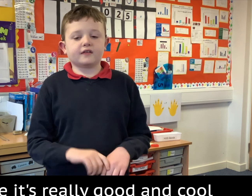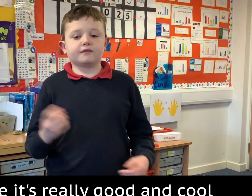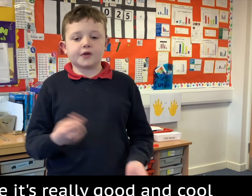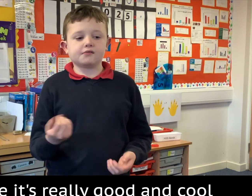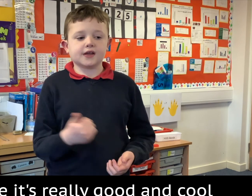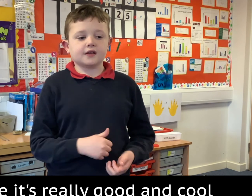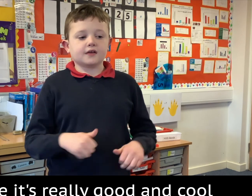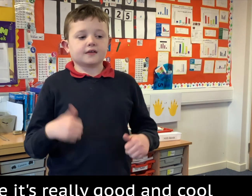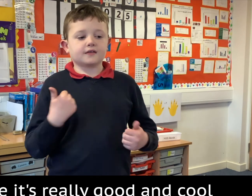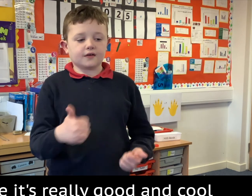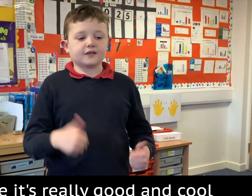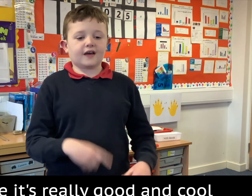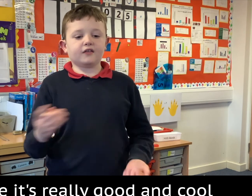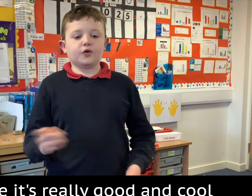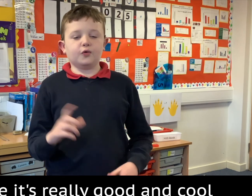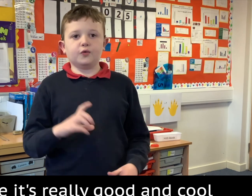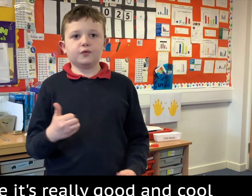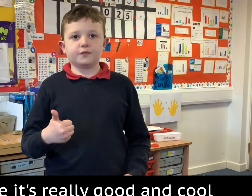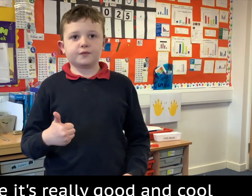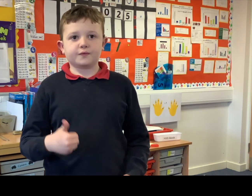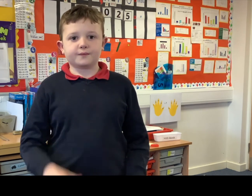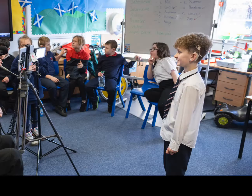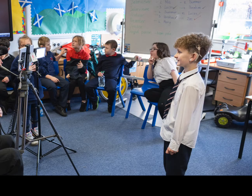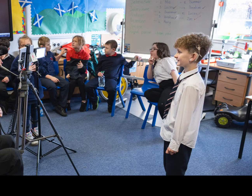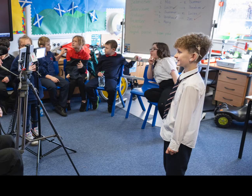because it's really good and cool.